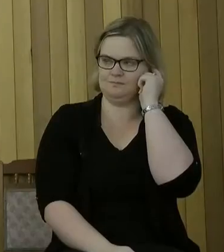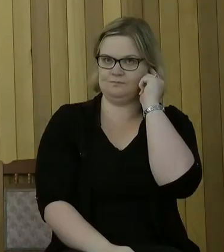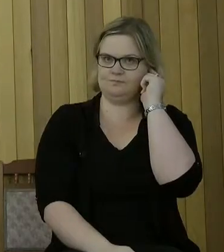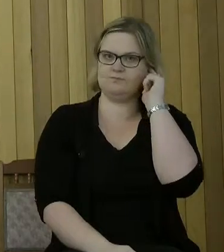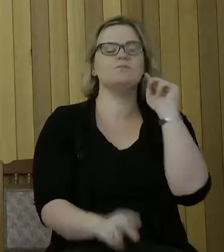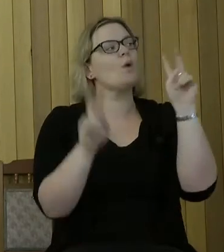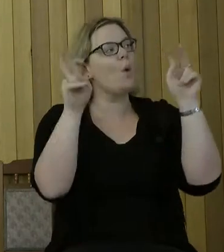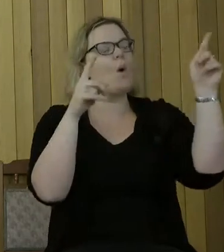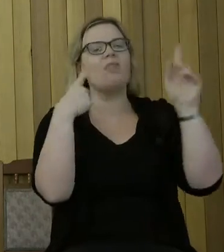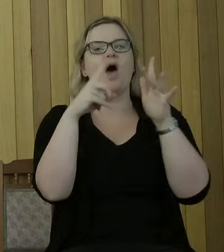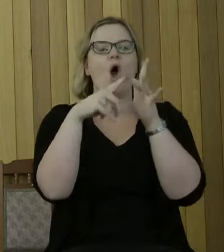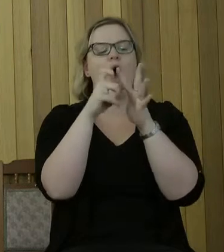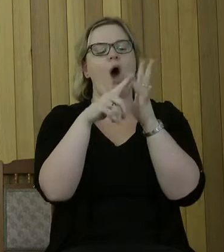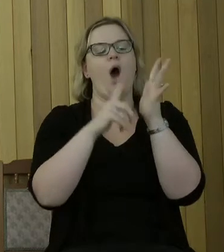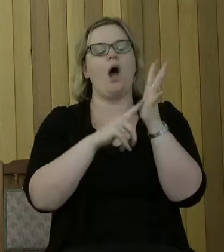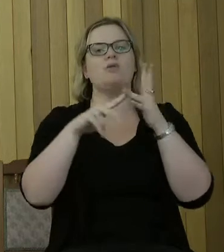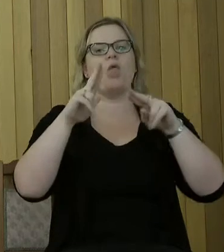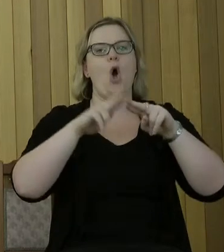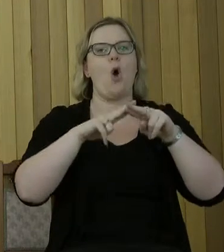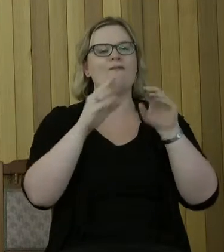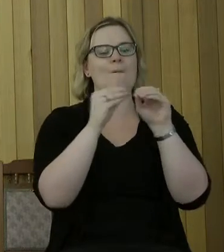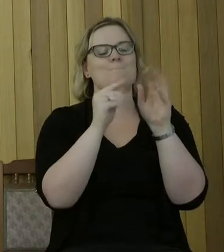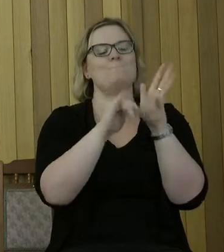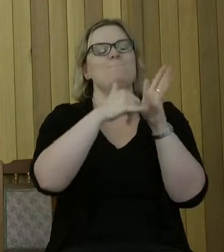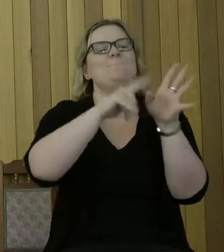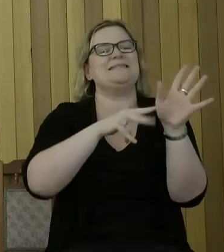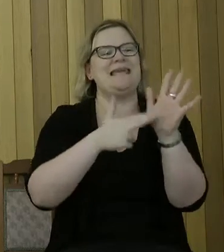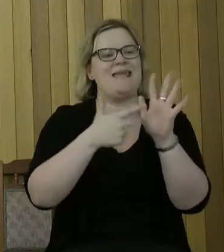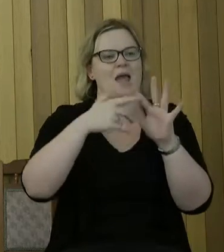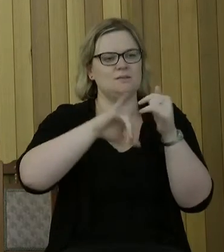The Idol of Busyness.